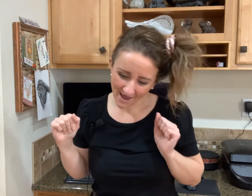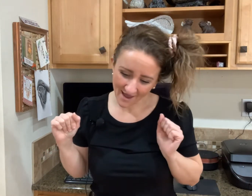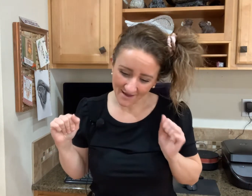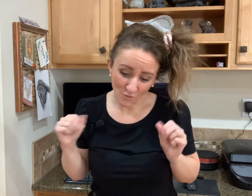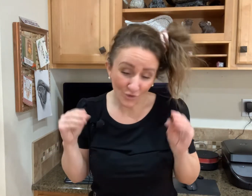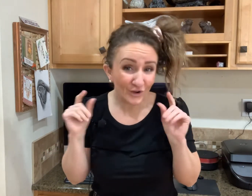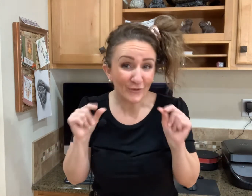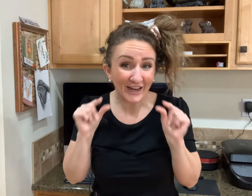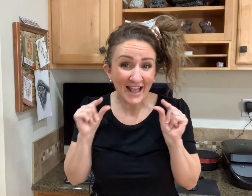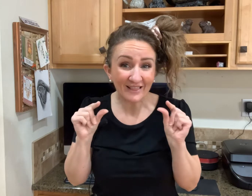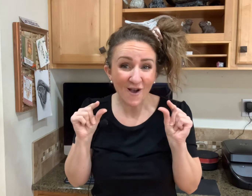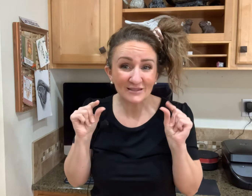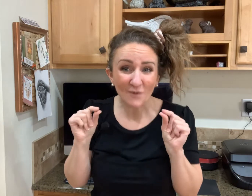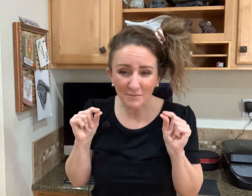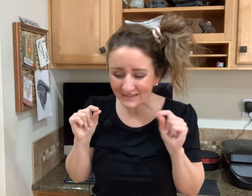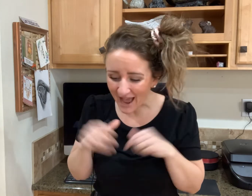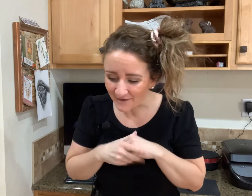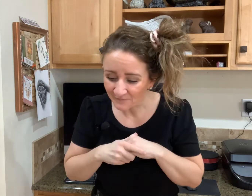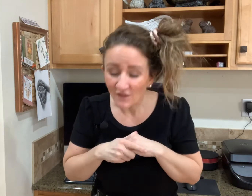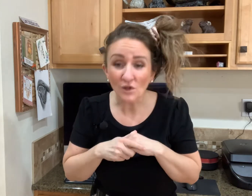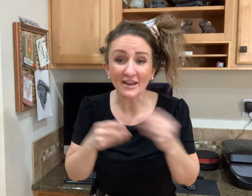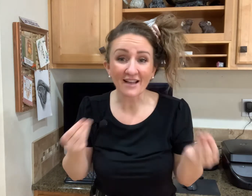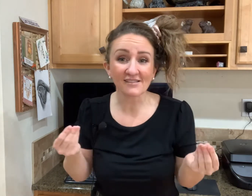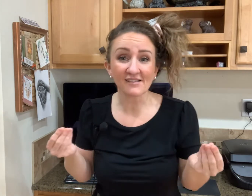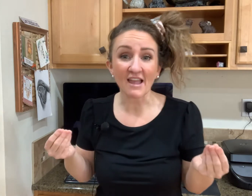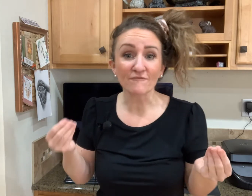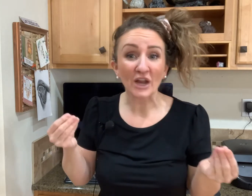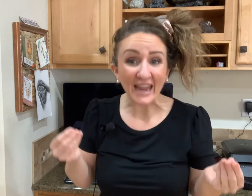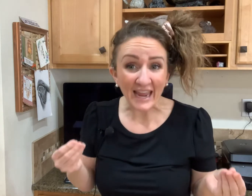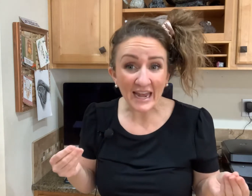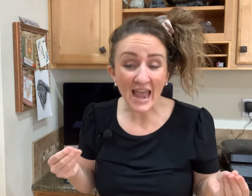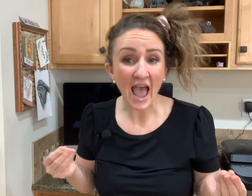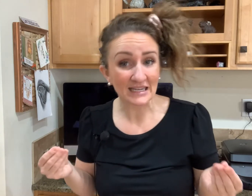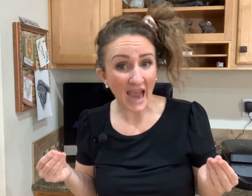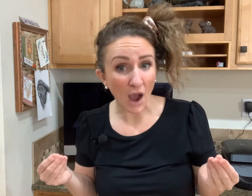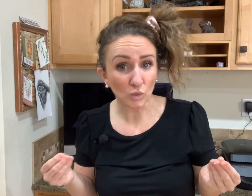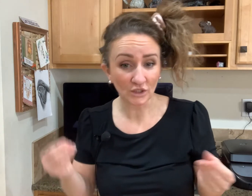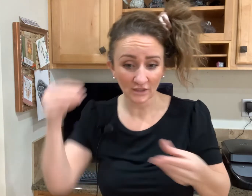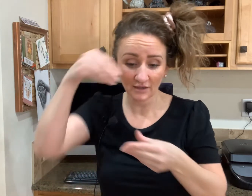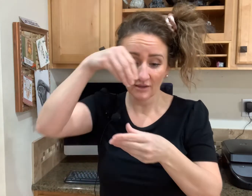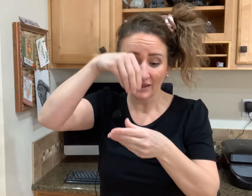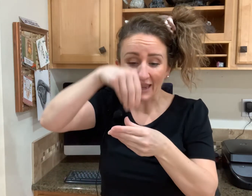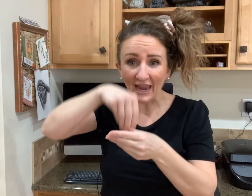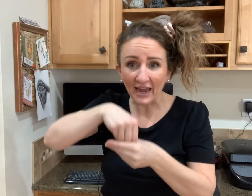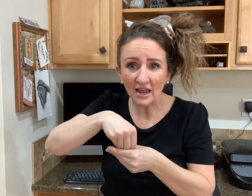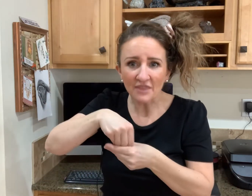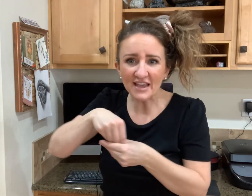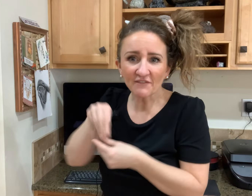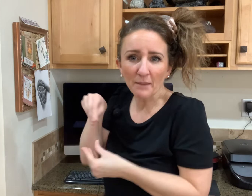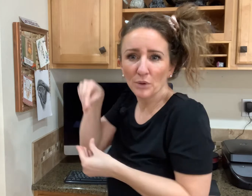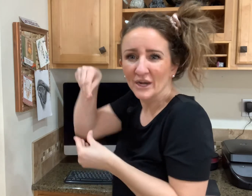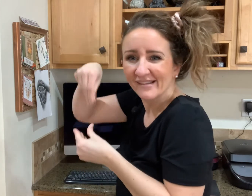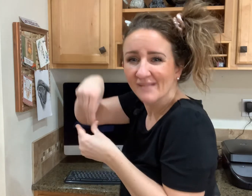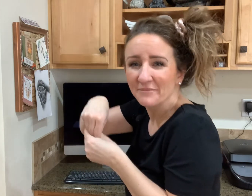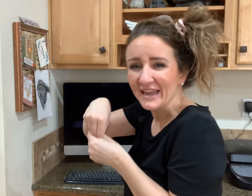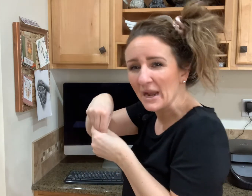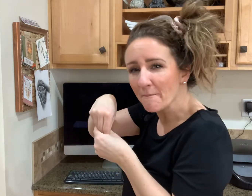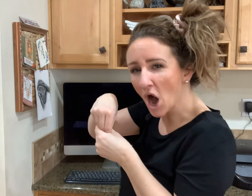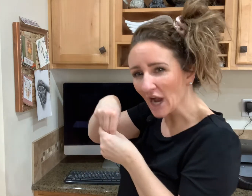Okay, we're getting close, we're almost done. So the next is a sign for in and out. In, think of like putting something in a pocket